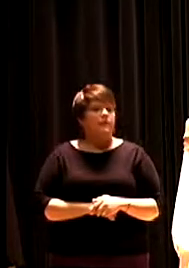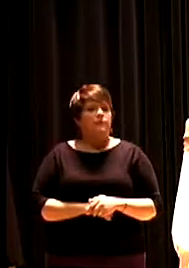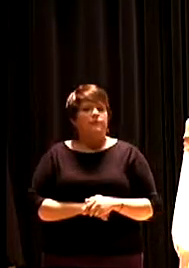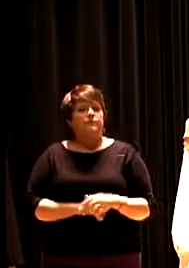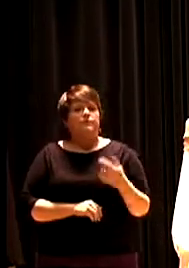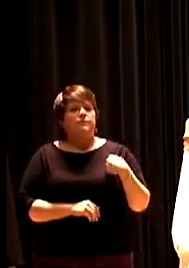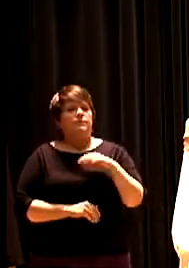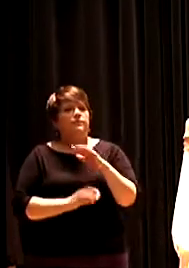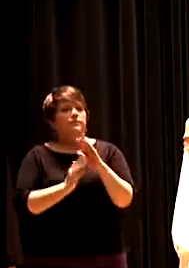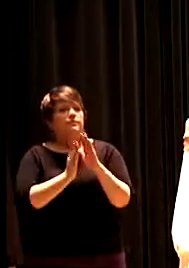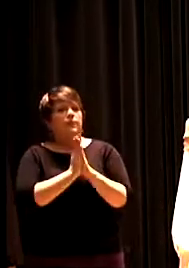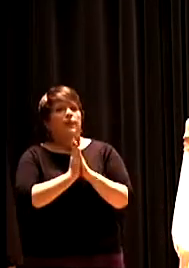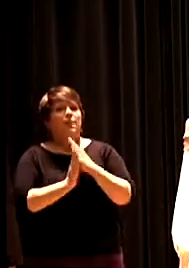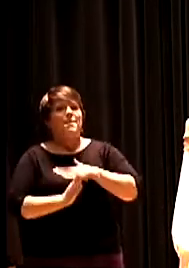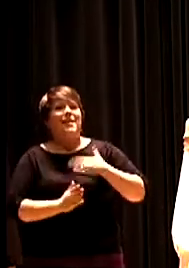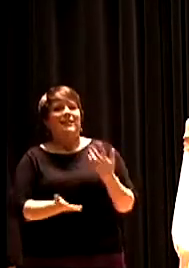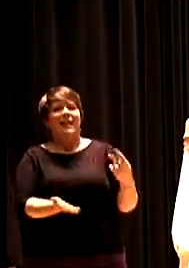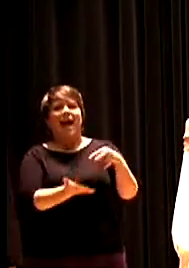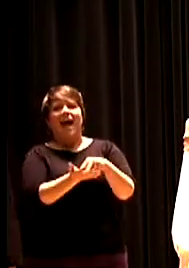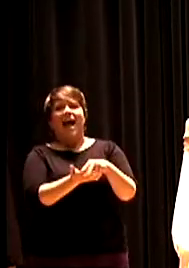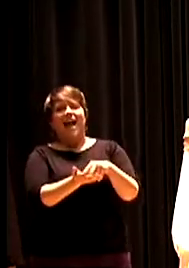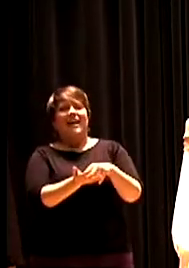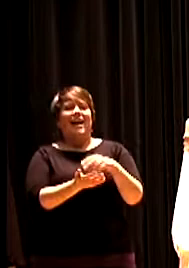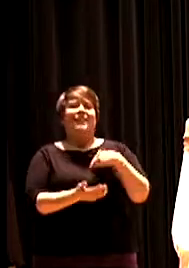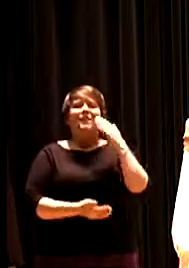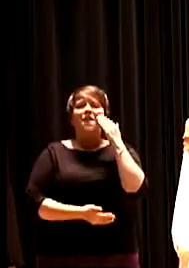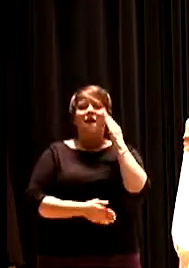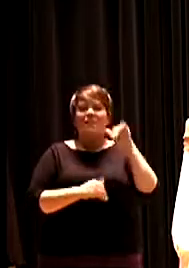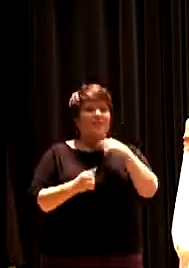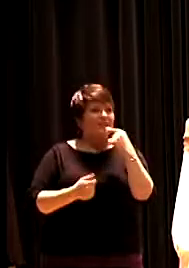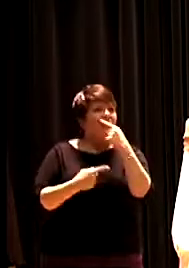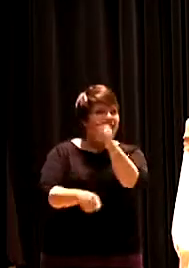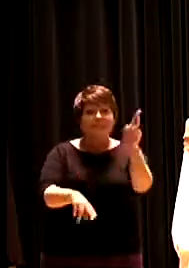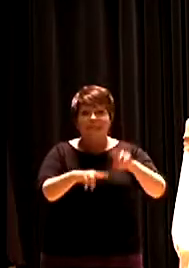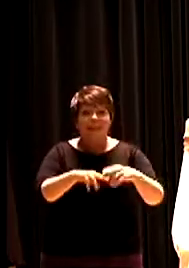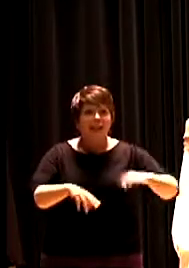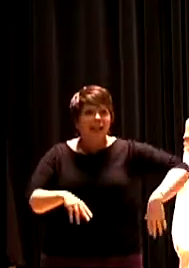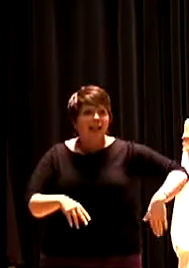We ask that you remain standing. Didn't nobody tell you to sit down yet?